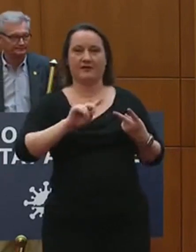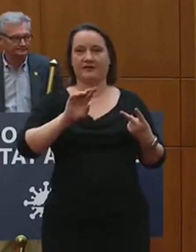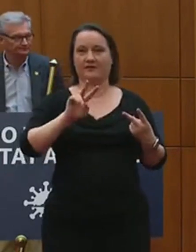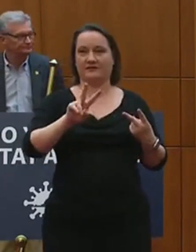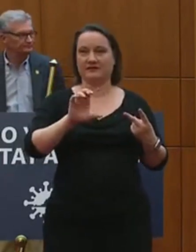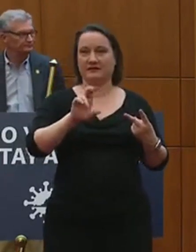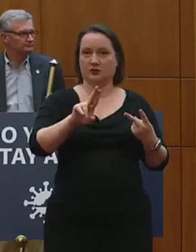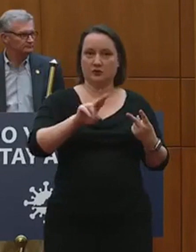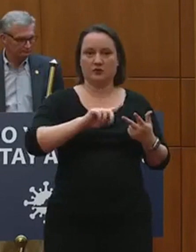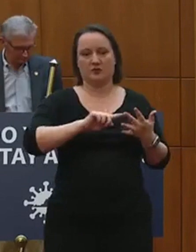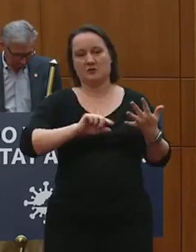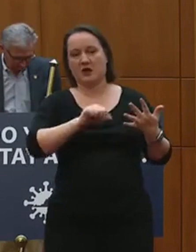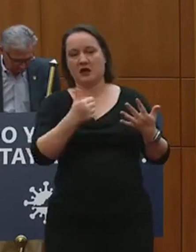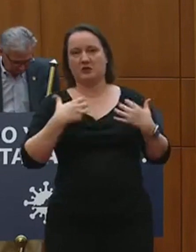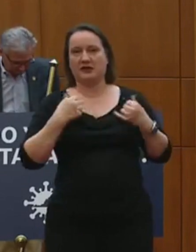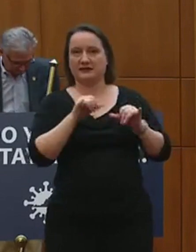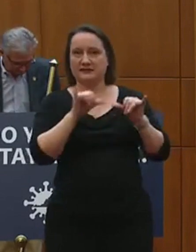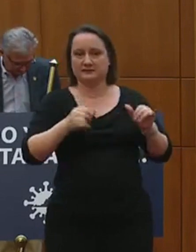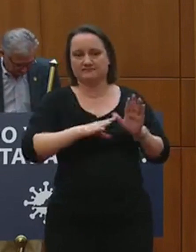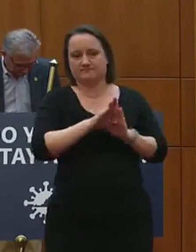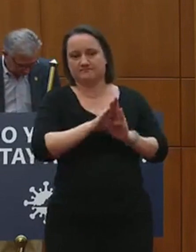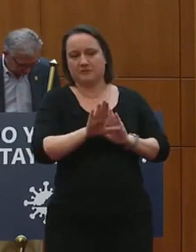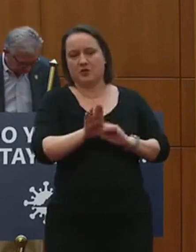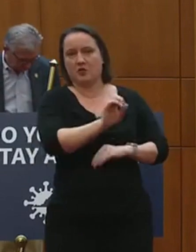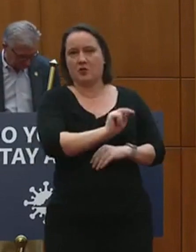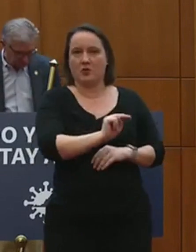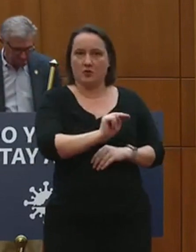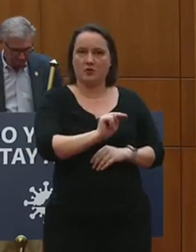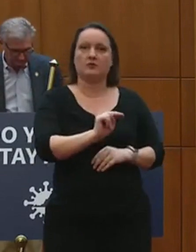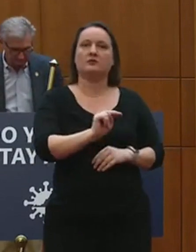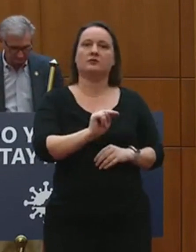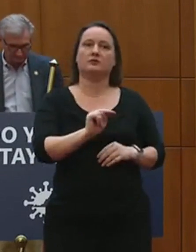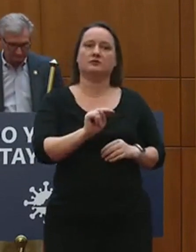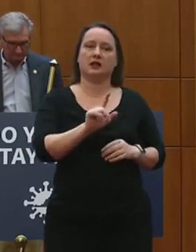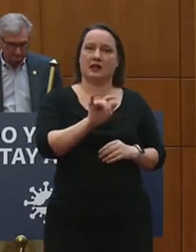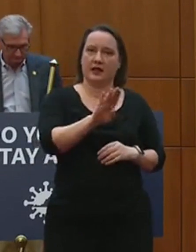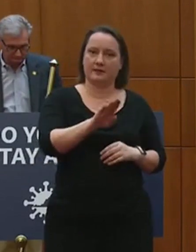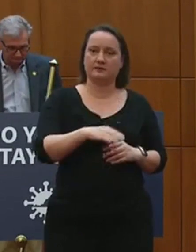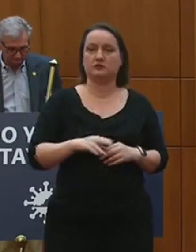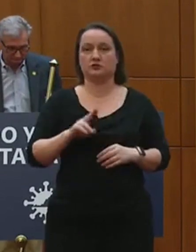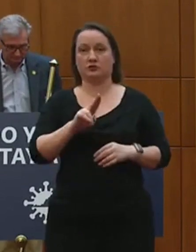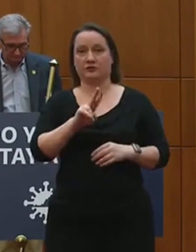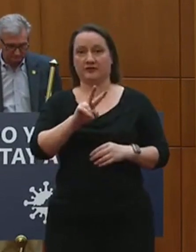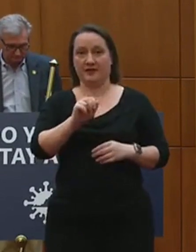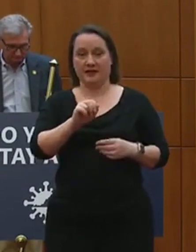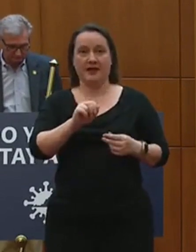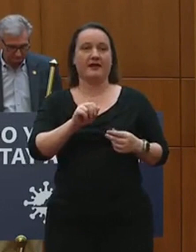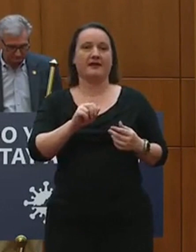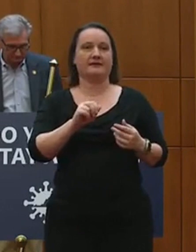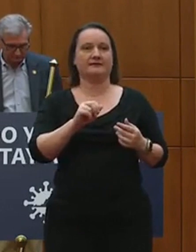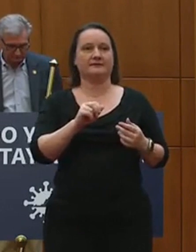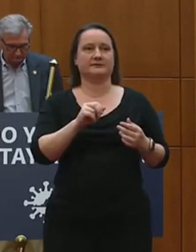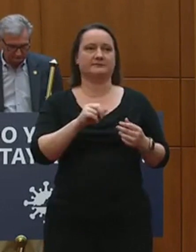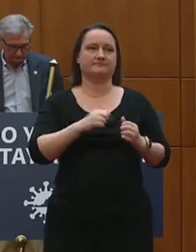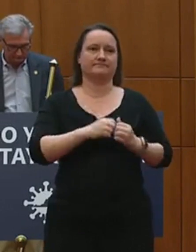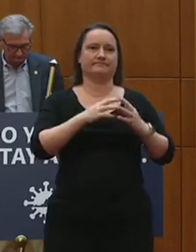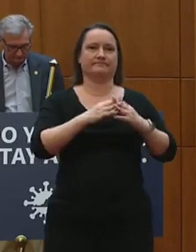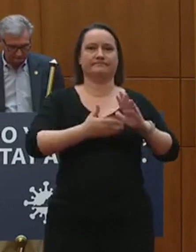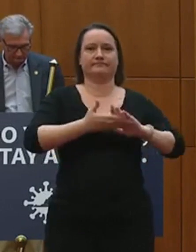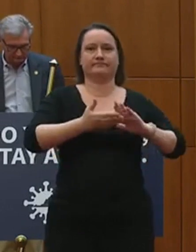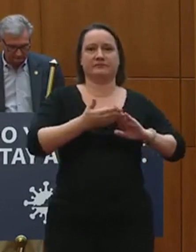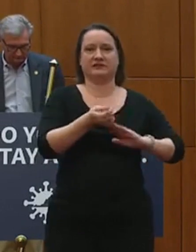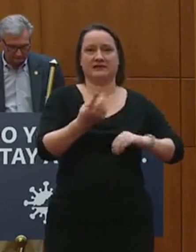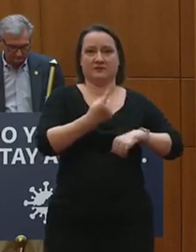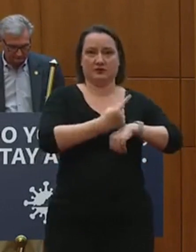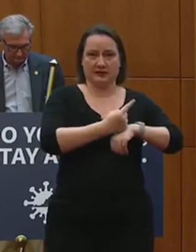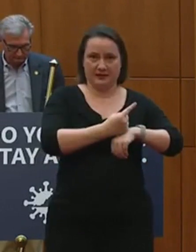and other health systems are developing their own labs, and they're, UVA has been online for a number of days,